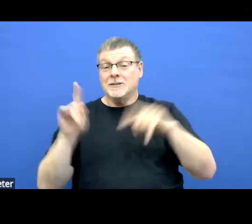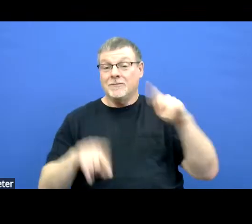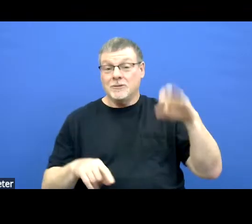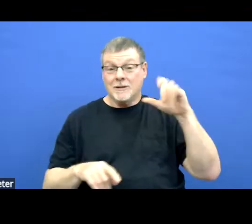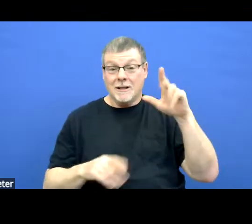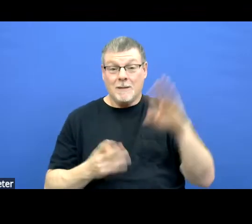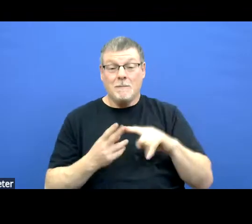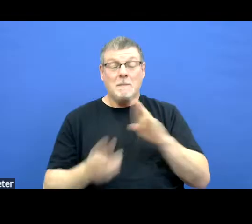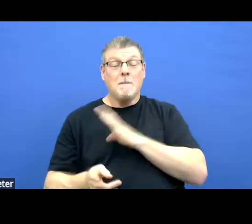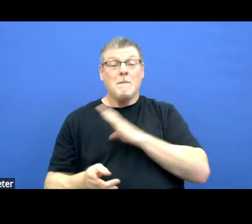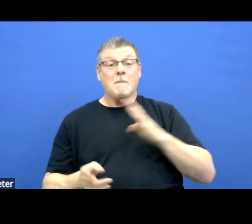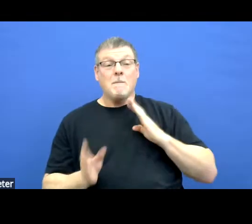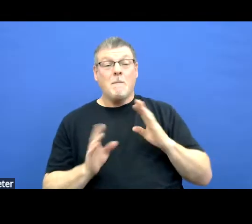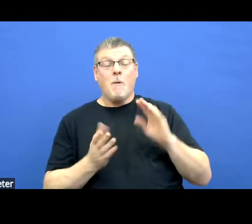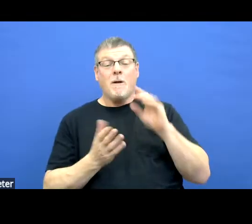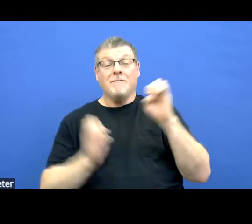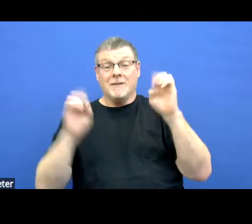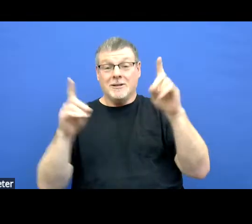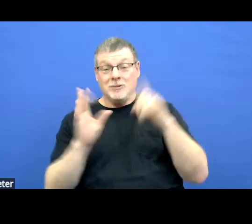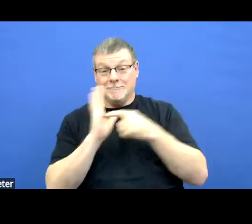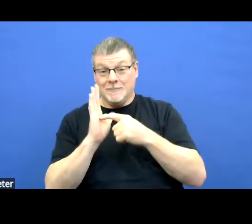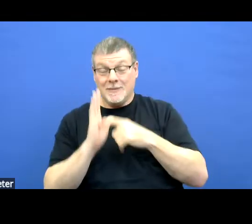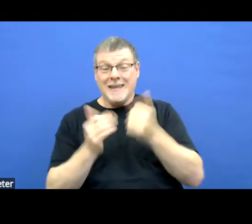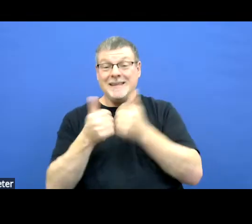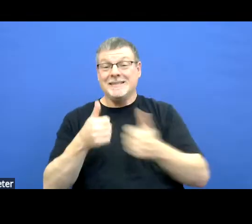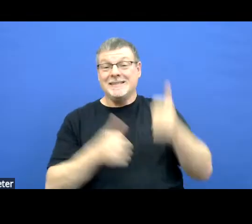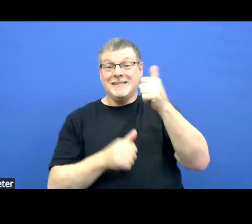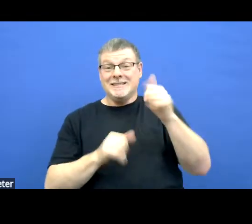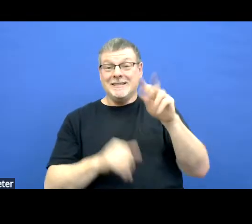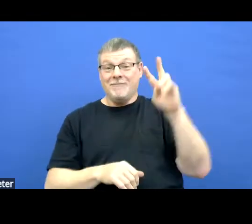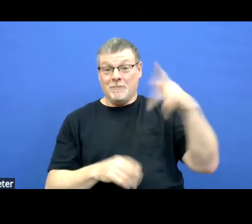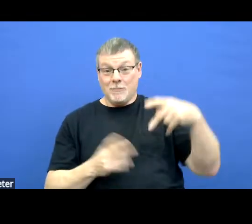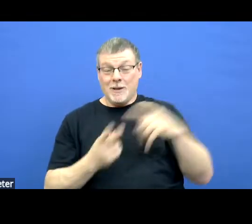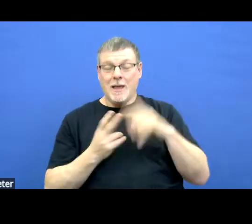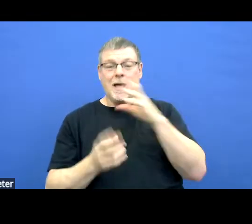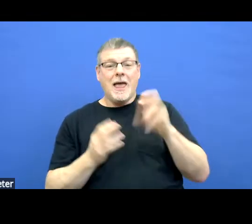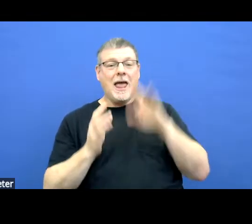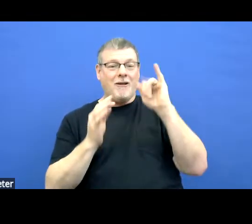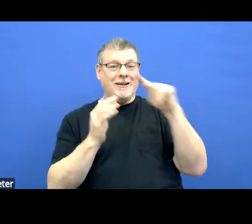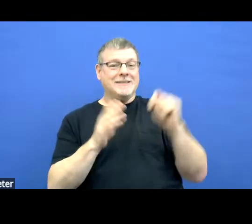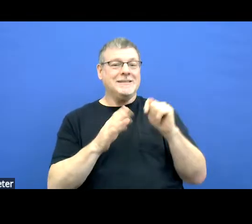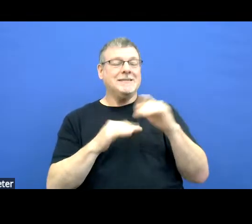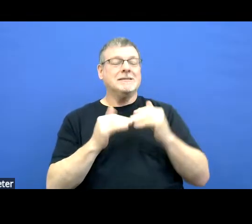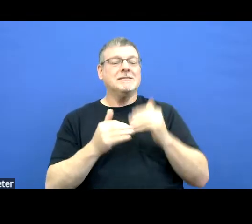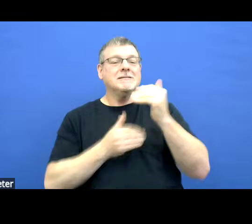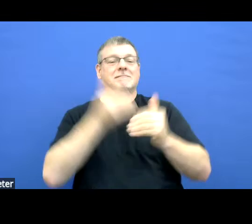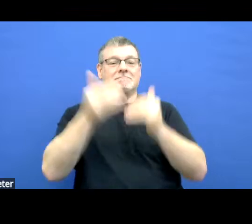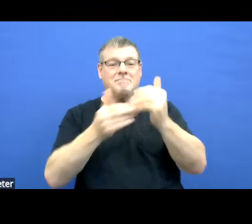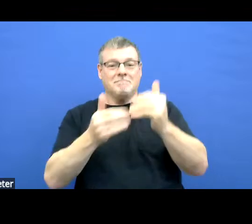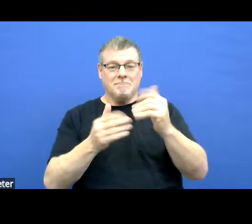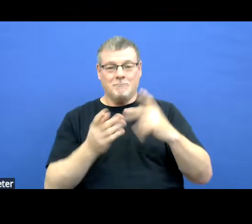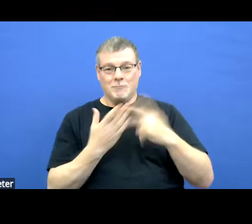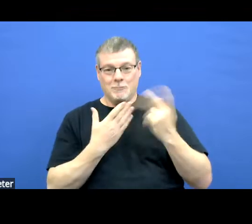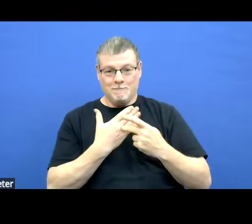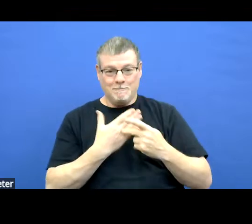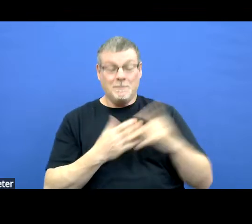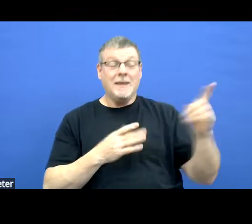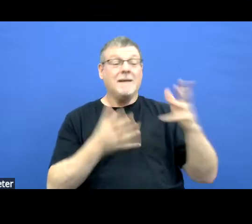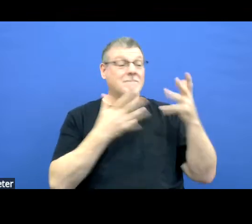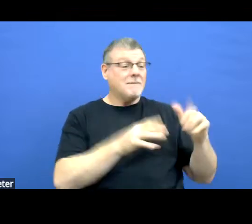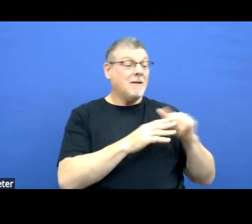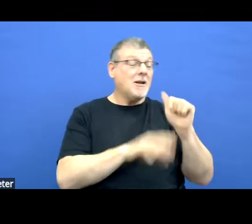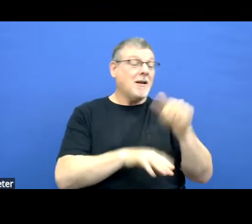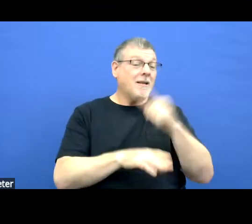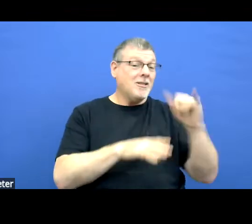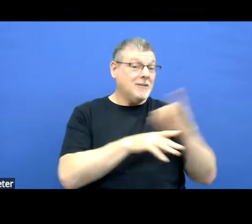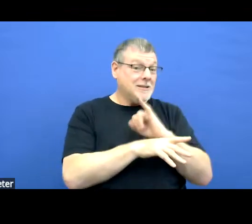of Education student representative, DECA vice president, and RIT STEP program. She completed another internship,